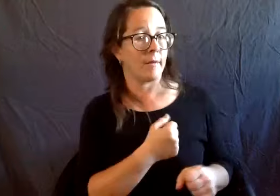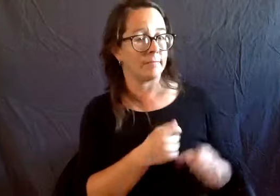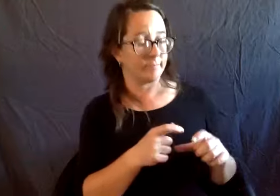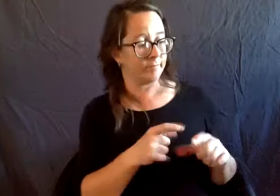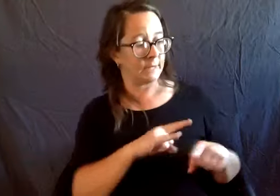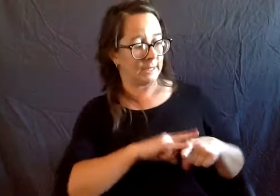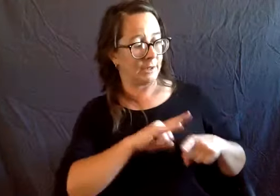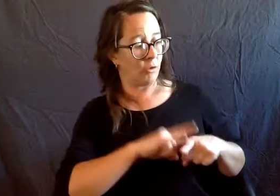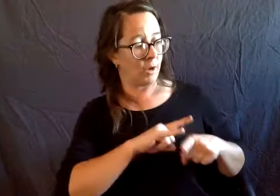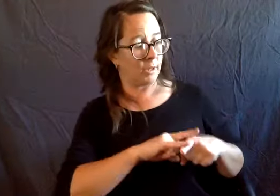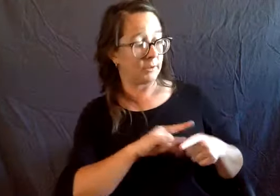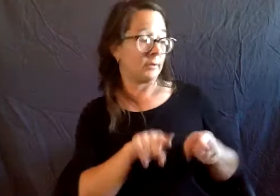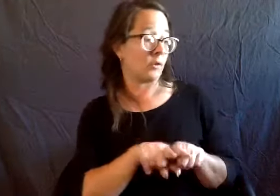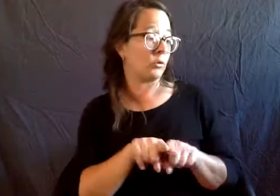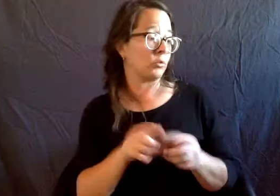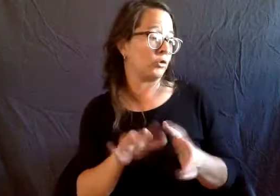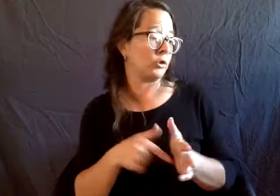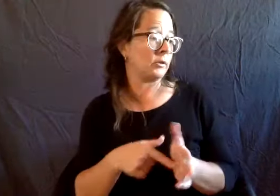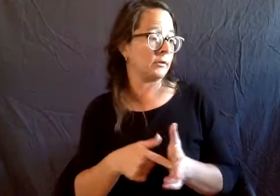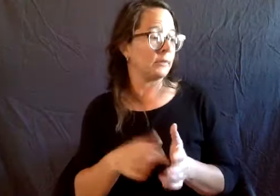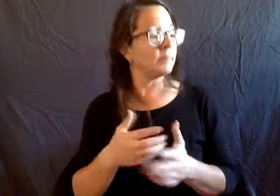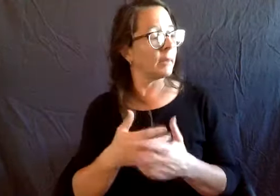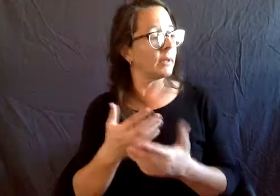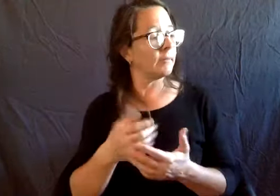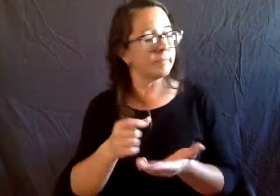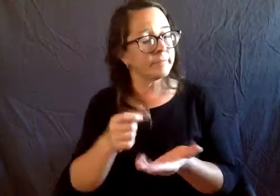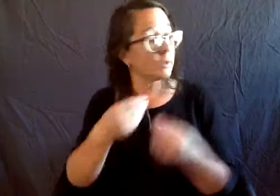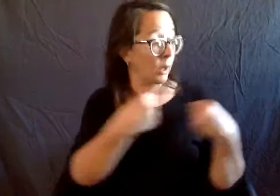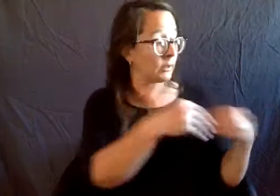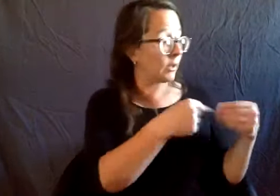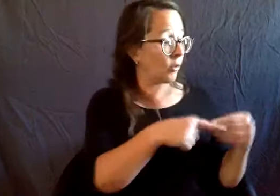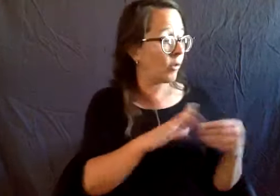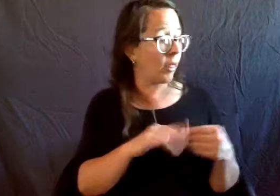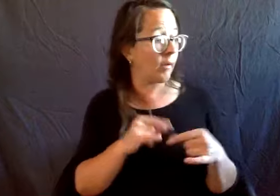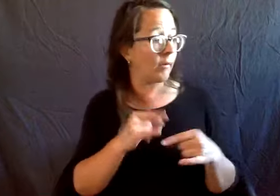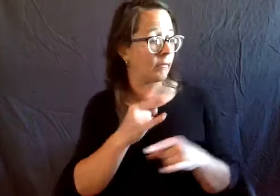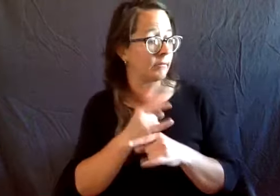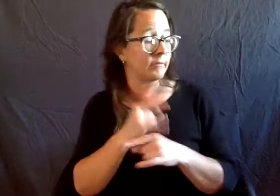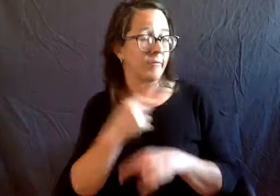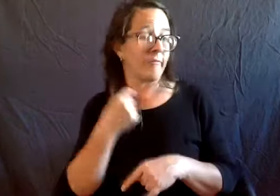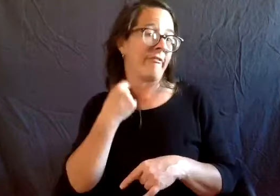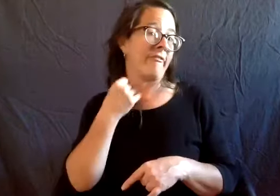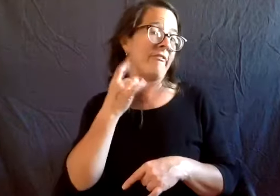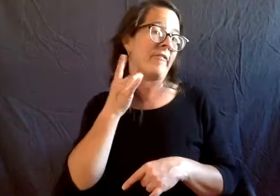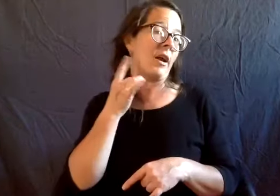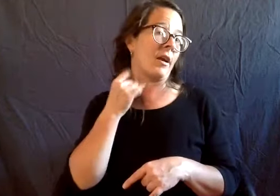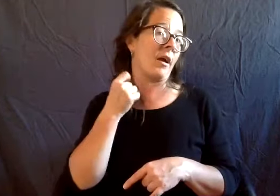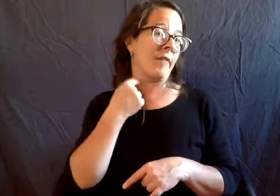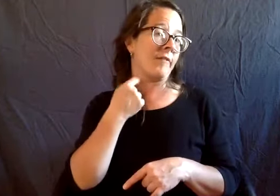while you're here, get a couple of miniatures to start the vodka to start the day, and you'll quit tomorrow. And it went